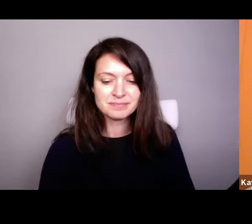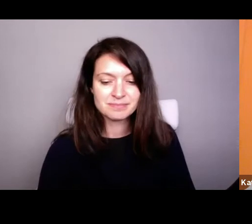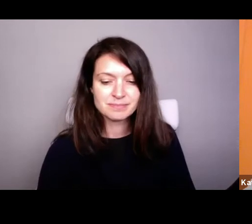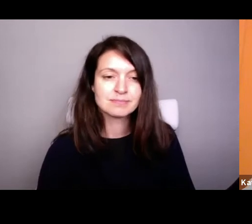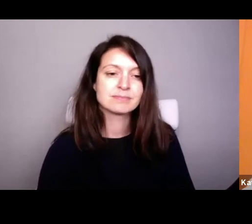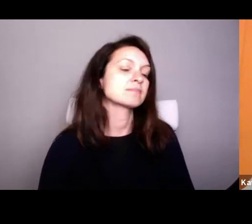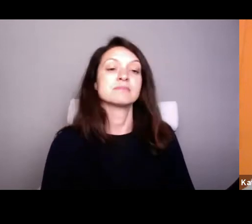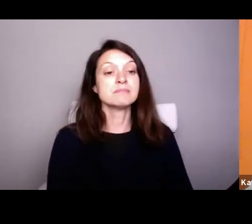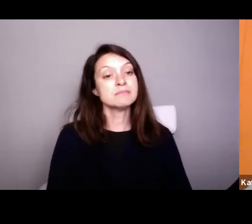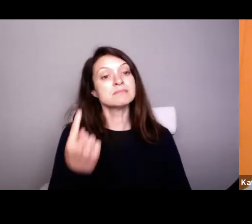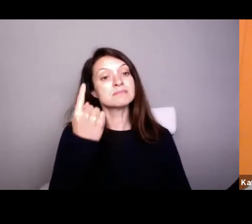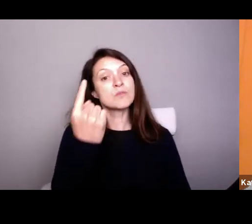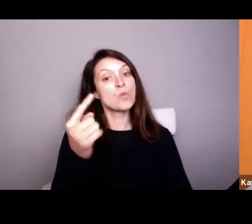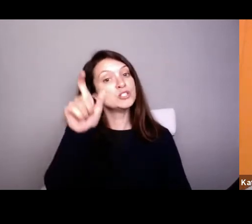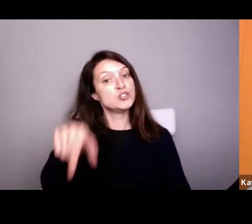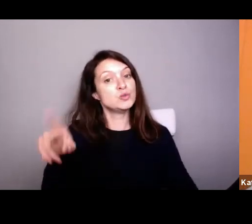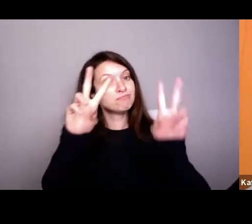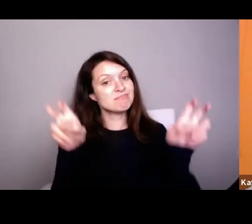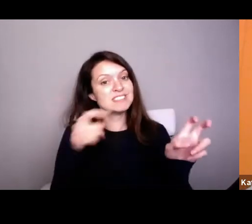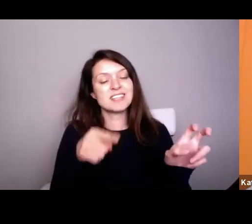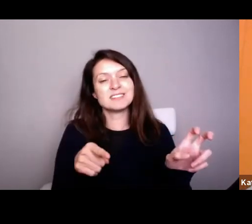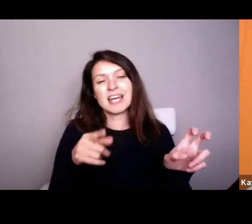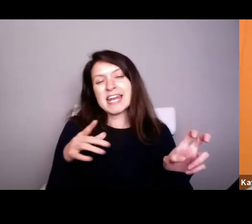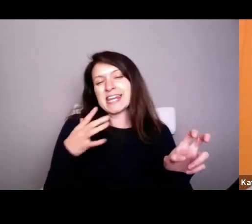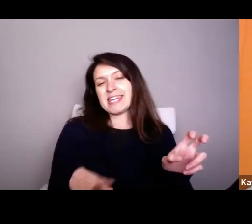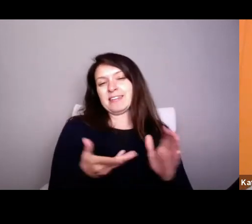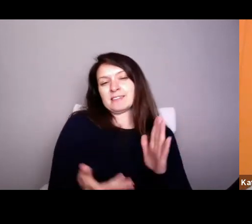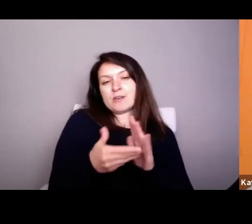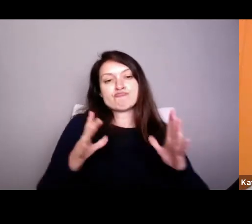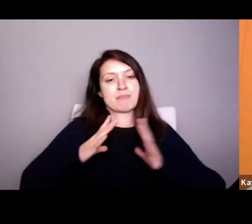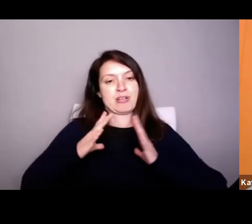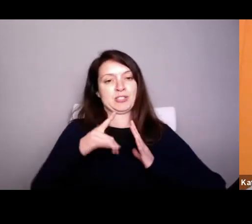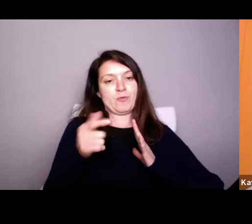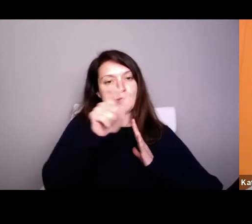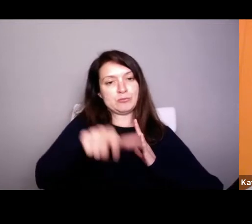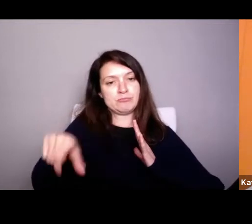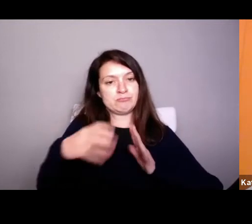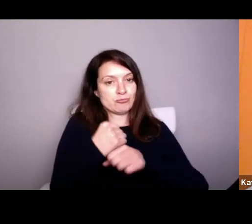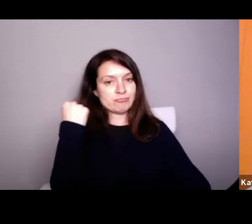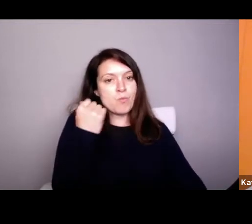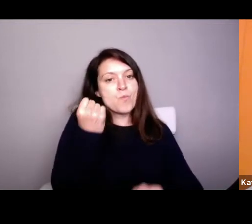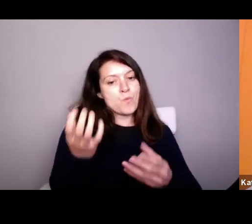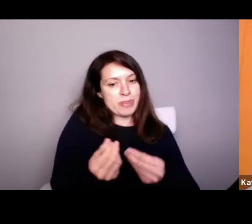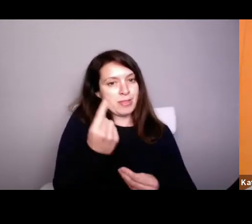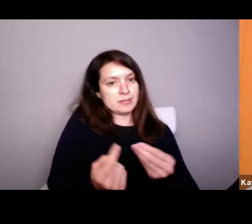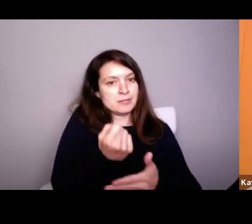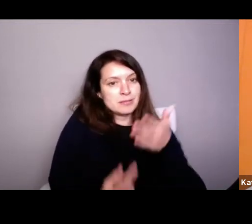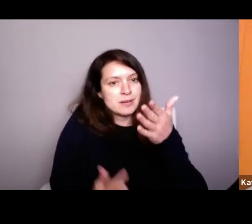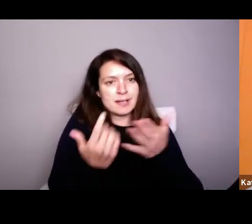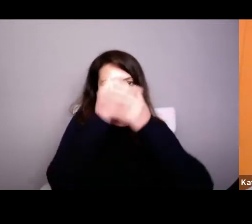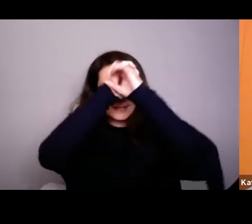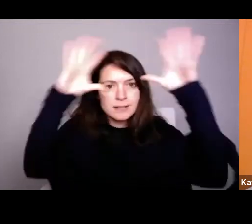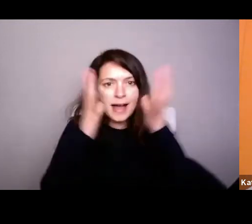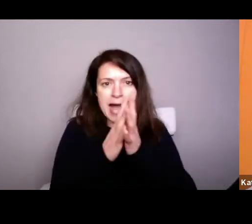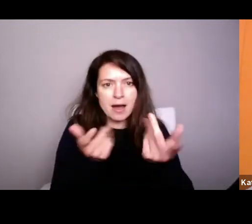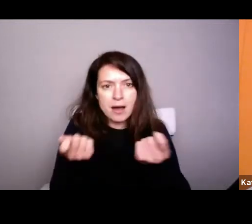One student suggested that there needs to be preparation for disabled graduates for the minefield of reasonable adjustments and access to work so that we can